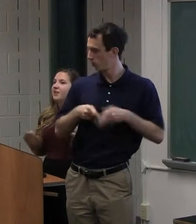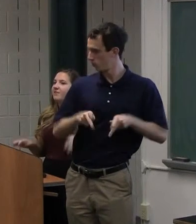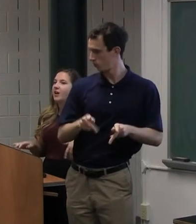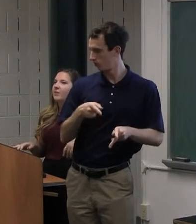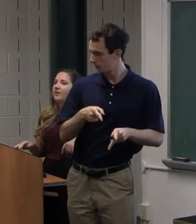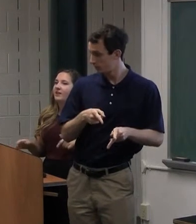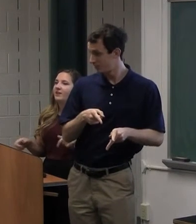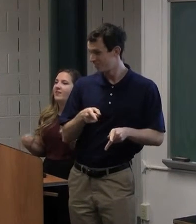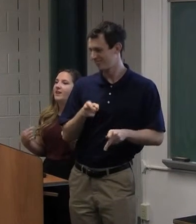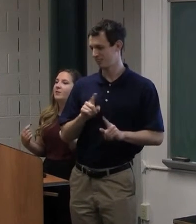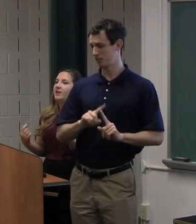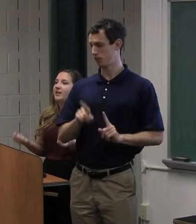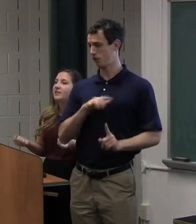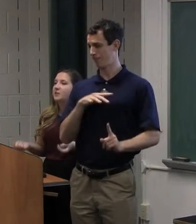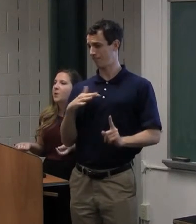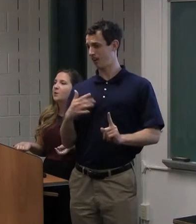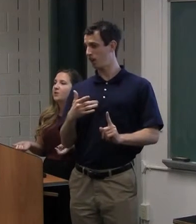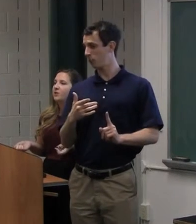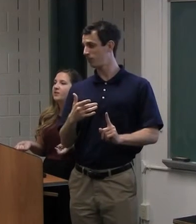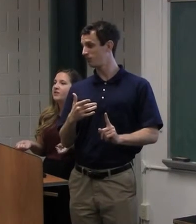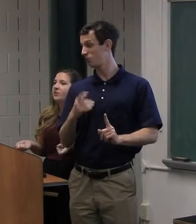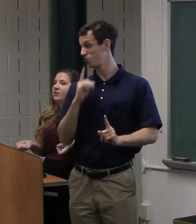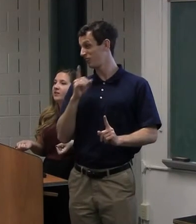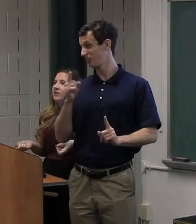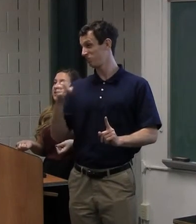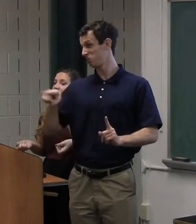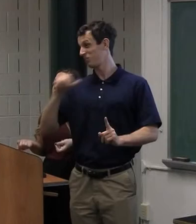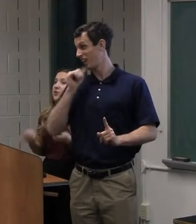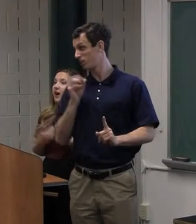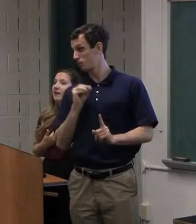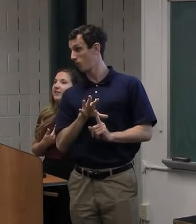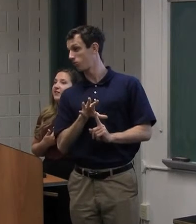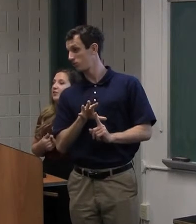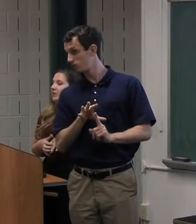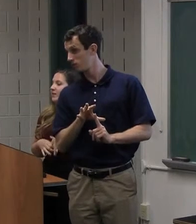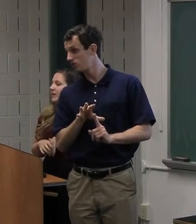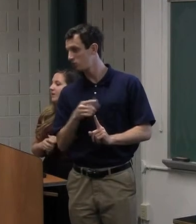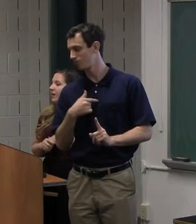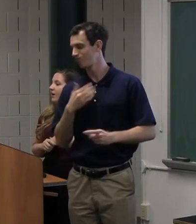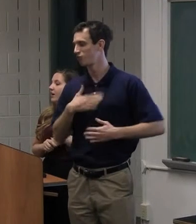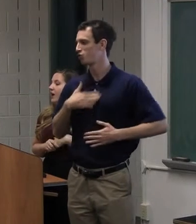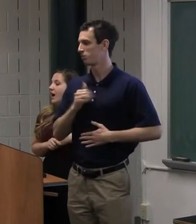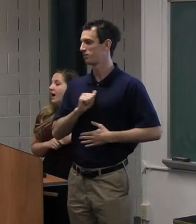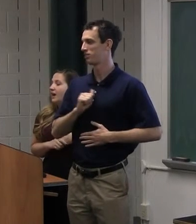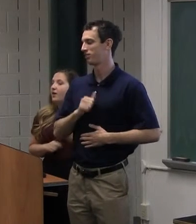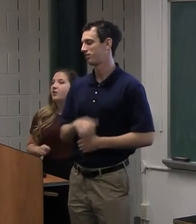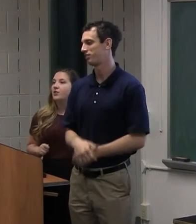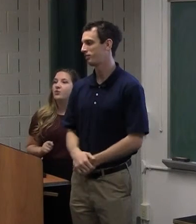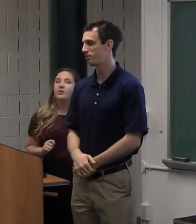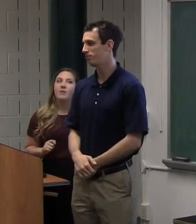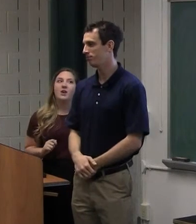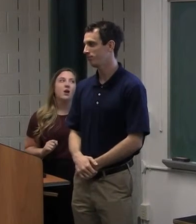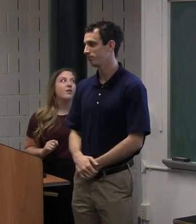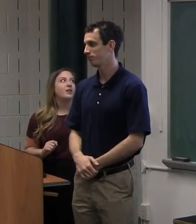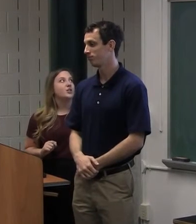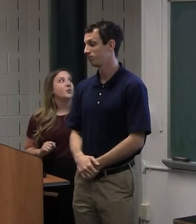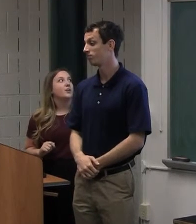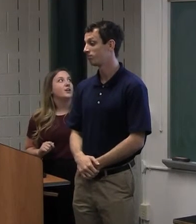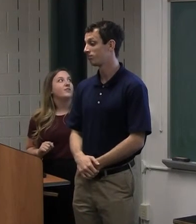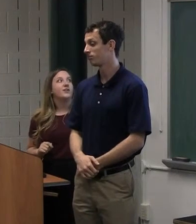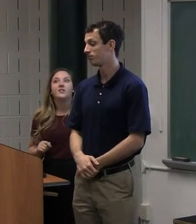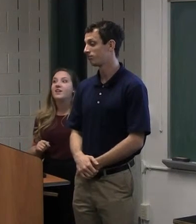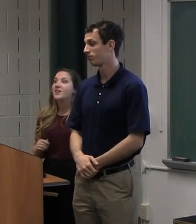it's a different environment than I think anyone gets exposed to as a student. So I really enjoy my time there. I also am the